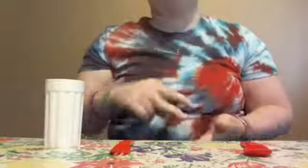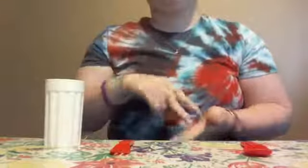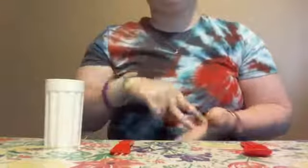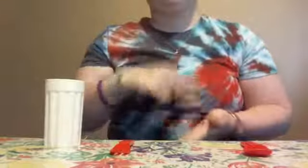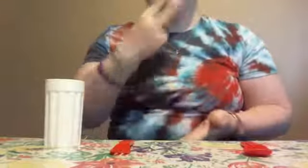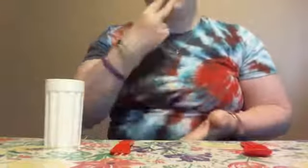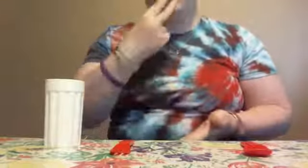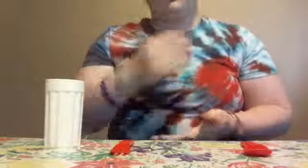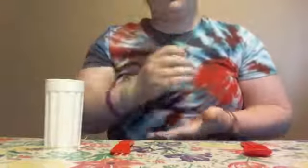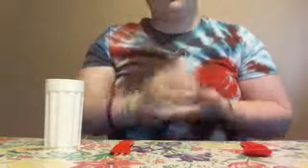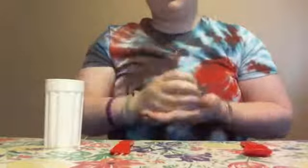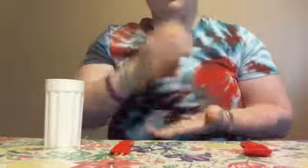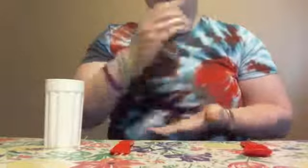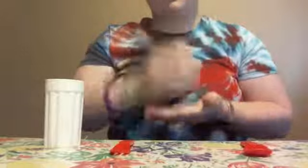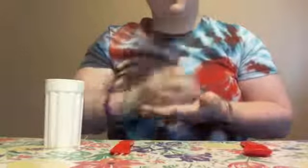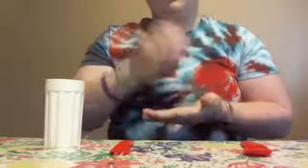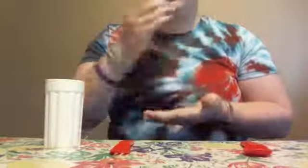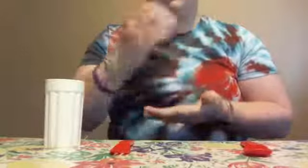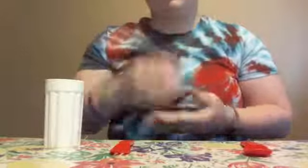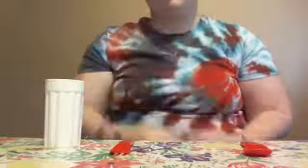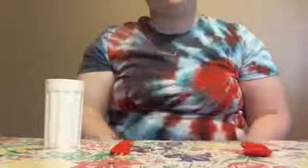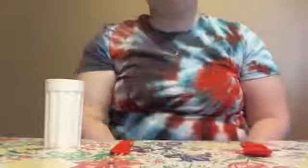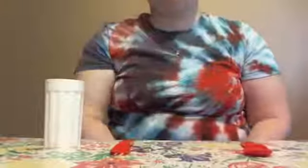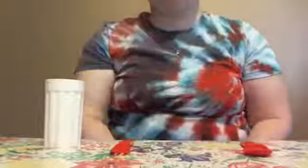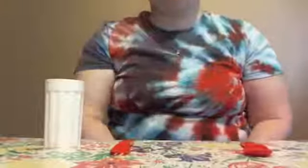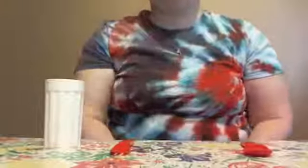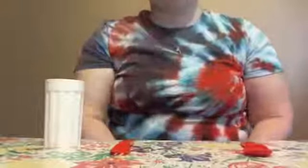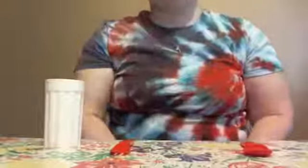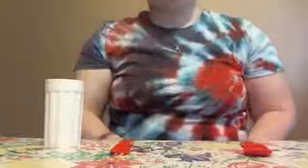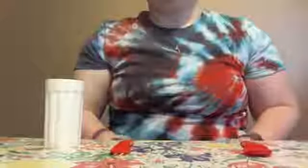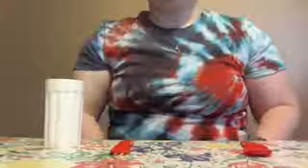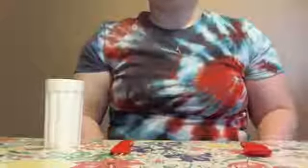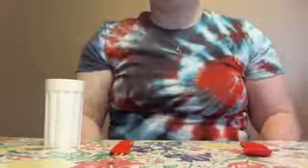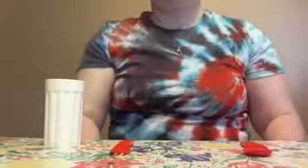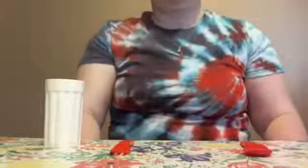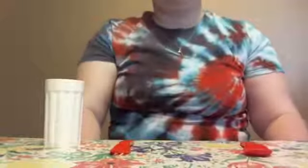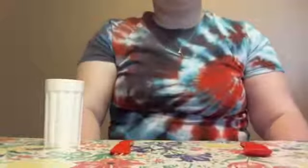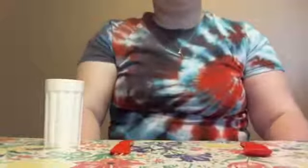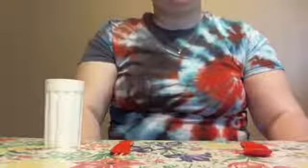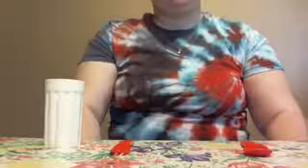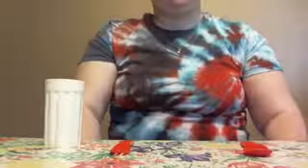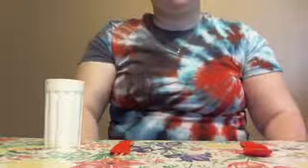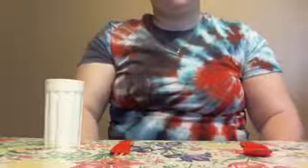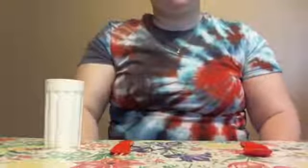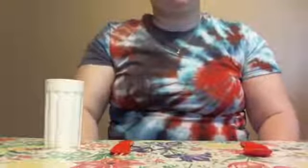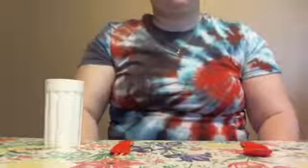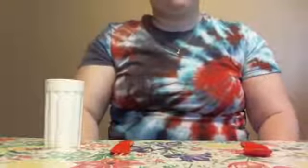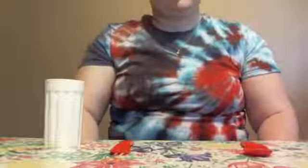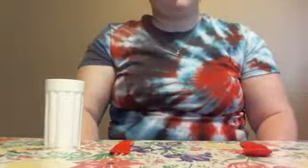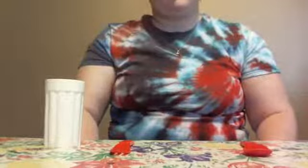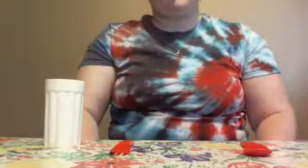the fork, or the cup? I'll give you a second to put in your